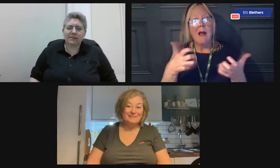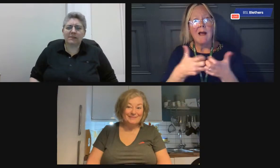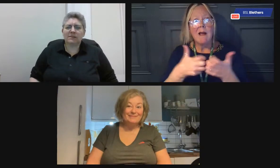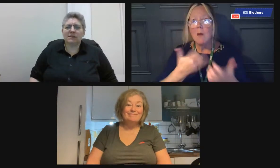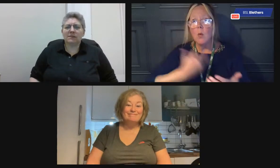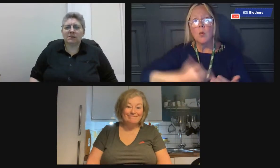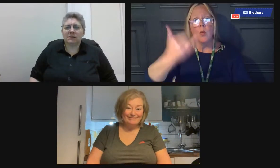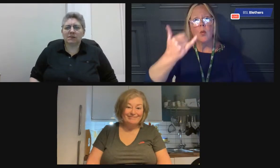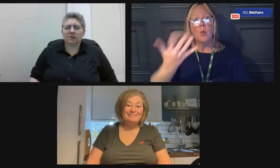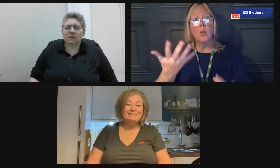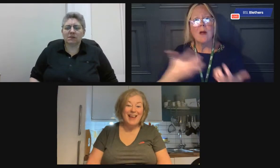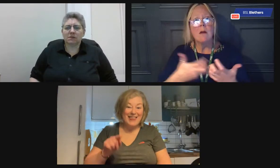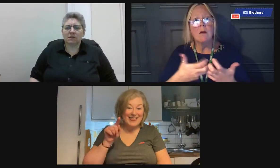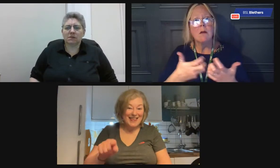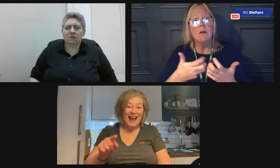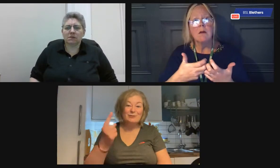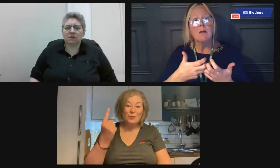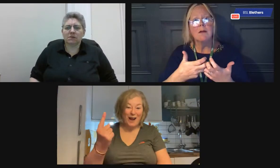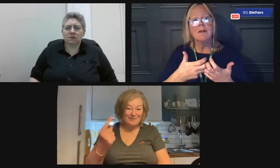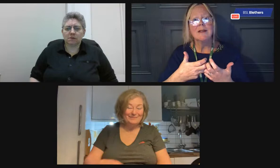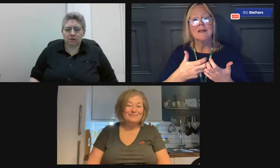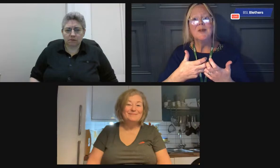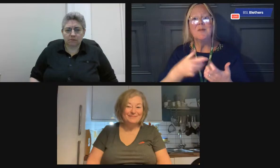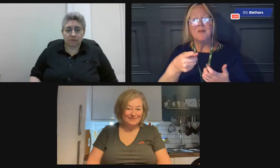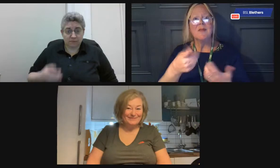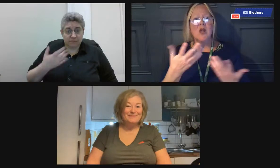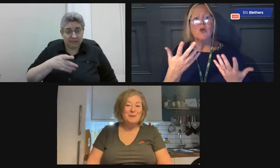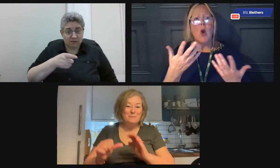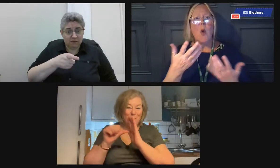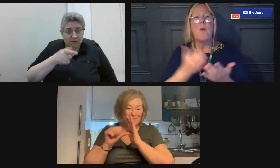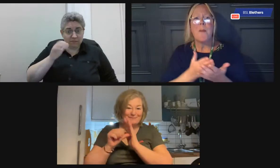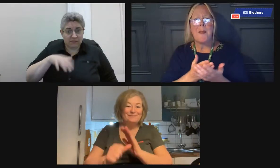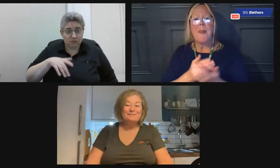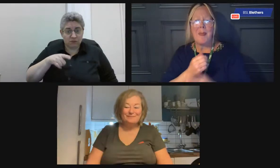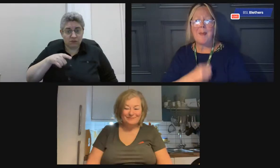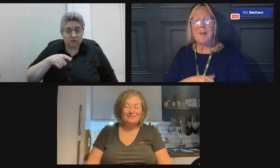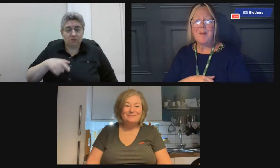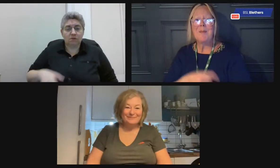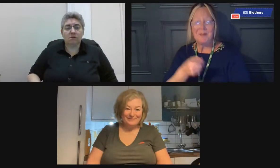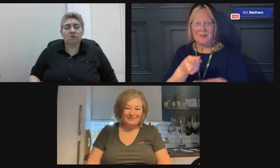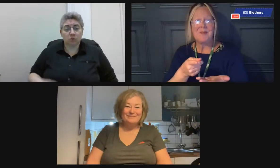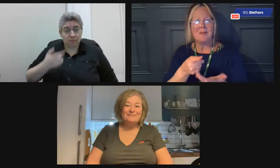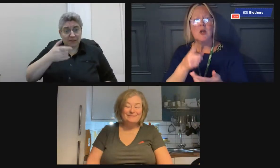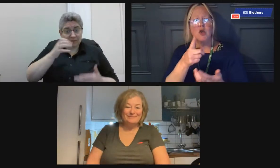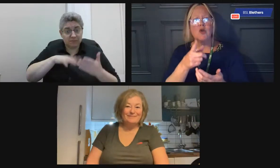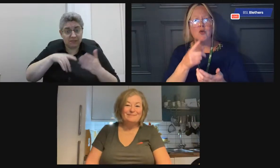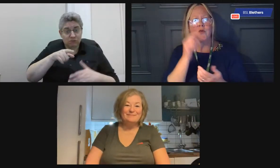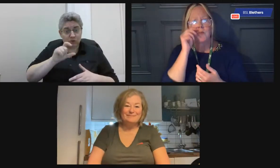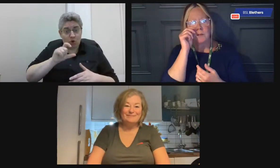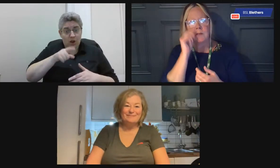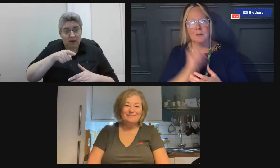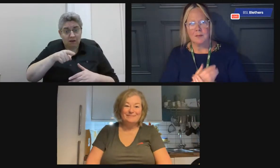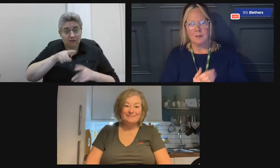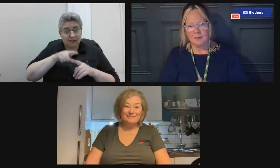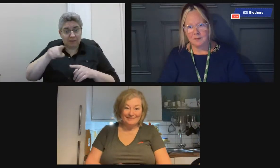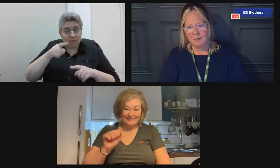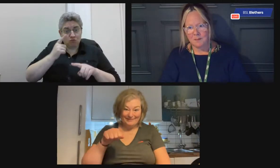person taken to hospital. But for most people, it was really difficult to access this phone line, right? Colleen's